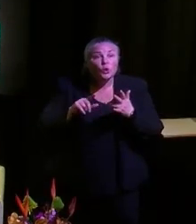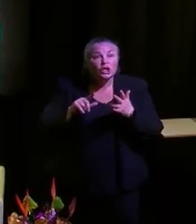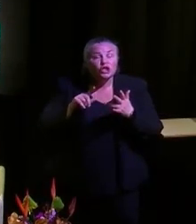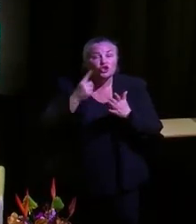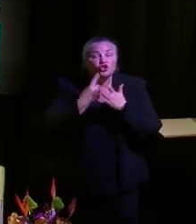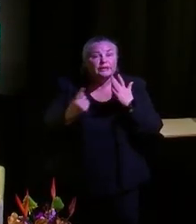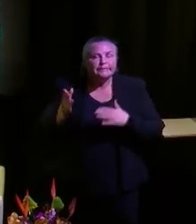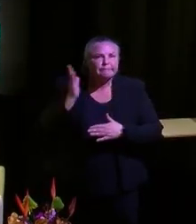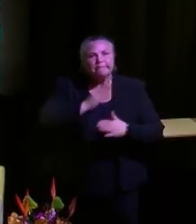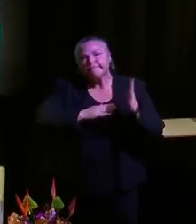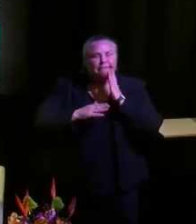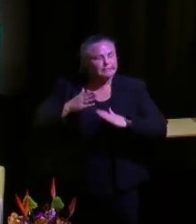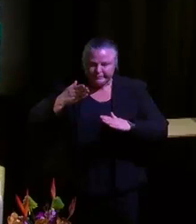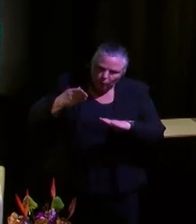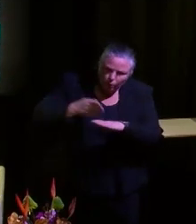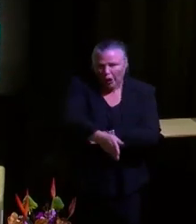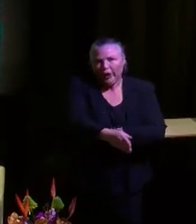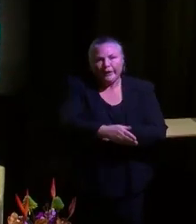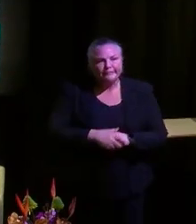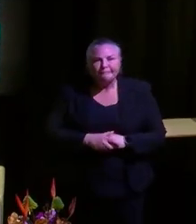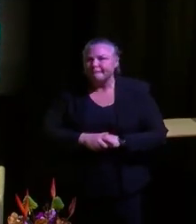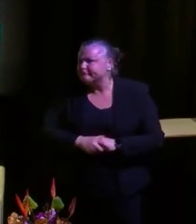just slaps you around and says, okay, that's what you're doing.